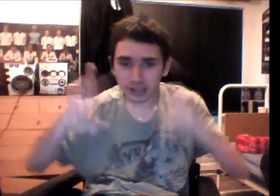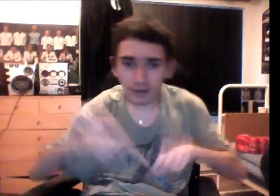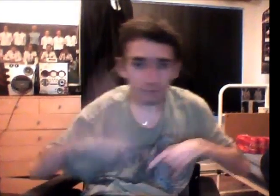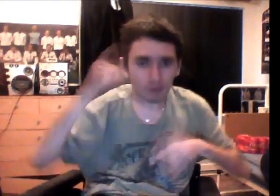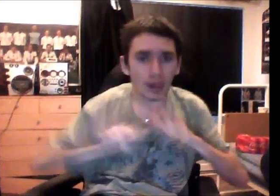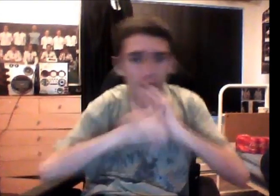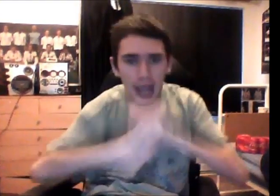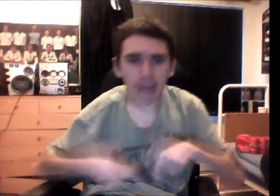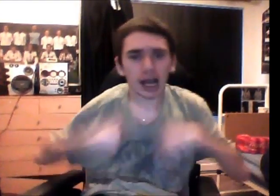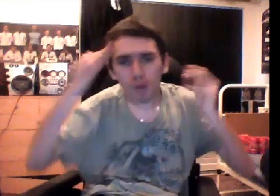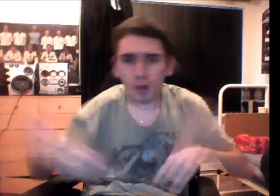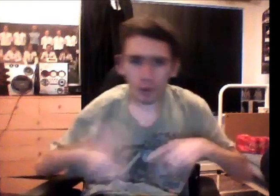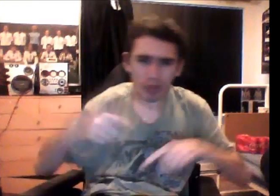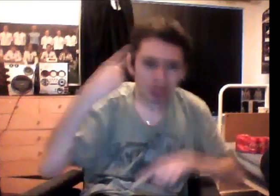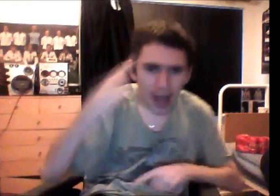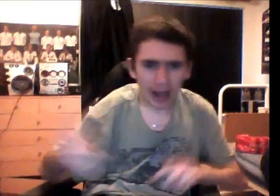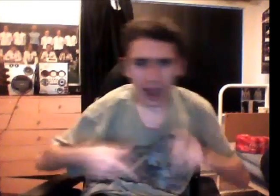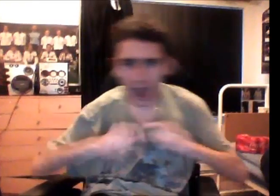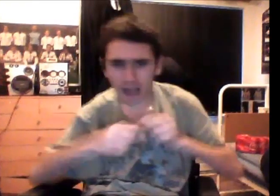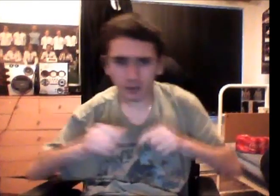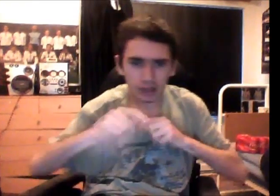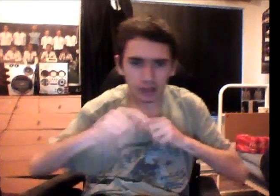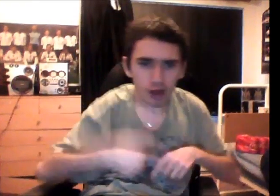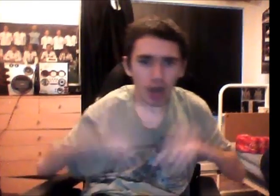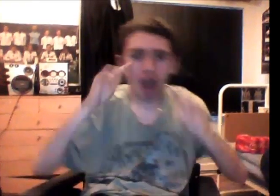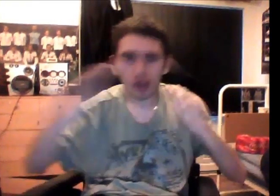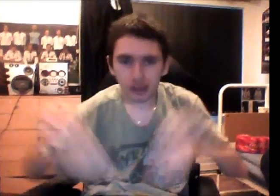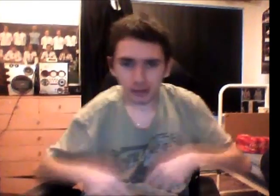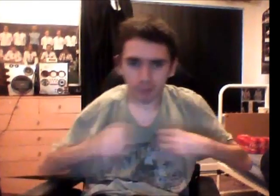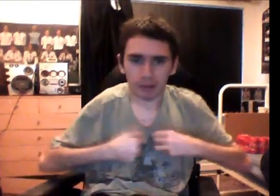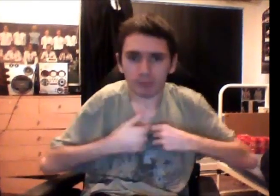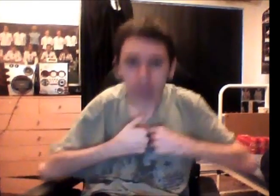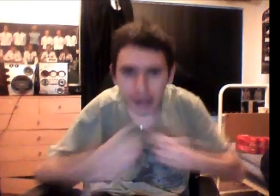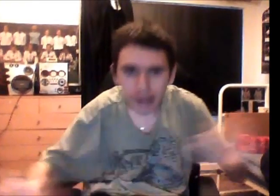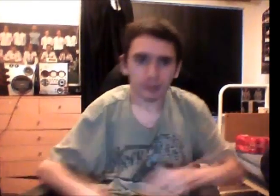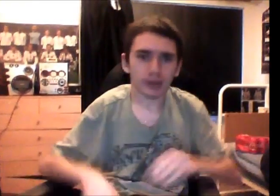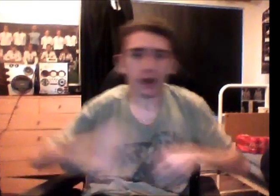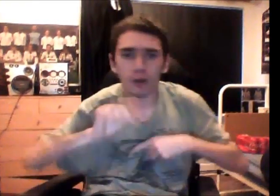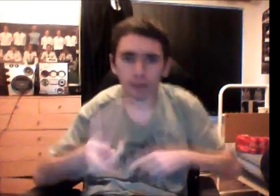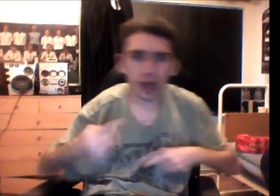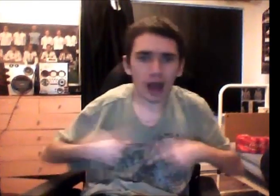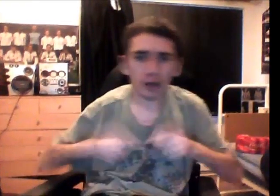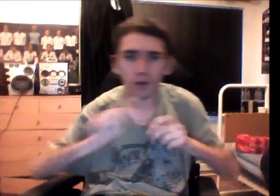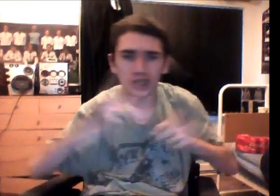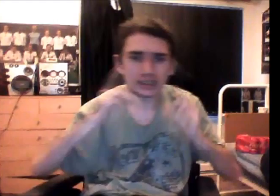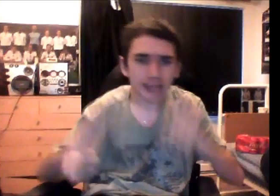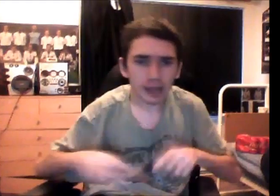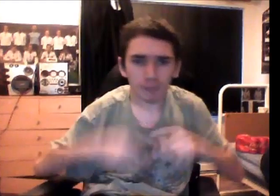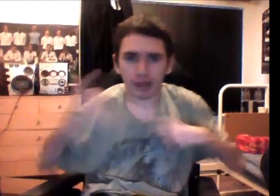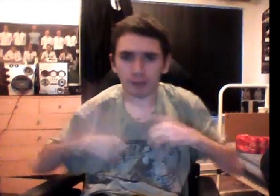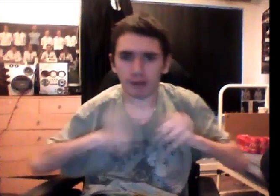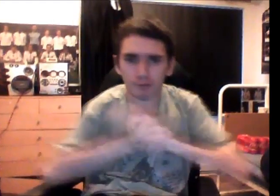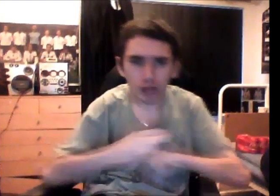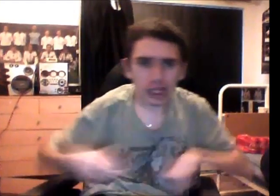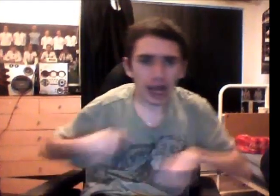update. But I done it if you think I'm a guy that will make you wet and call you my babe. But I don't know what to do, see, being your friend I just can't